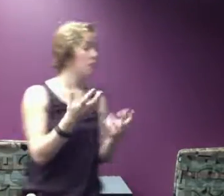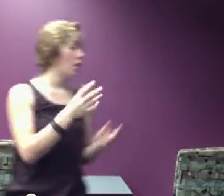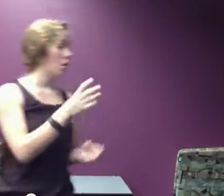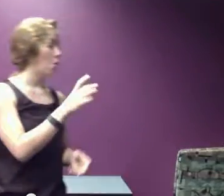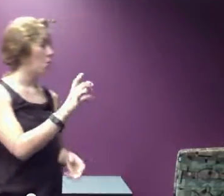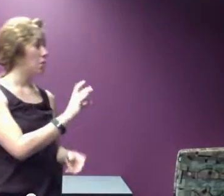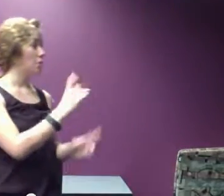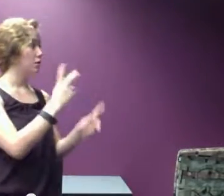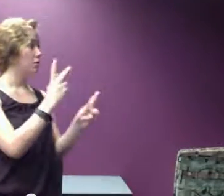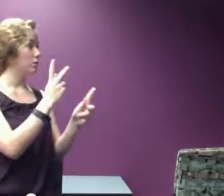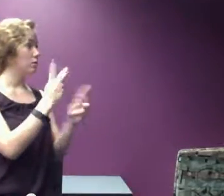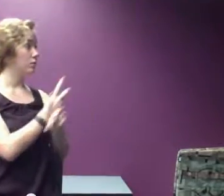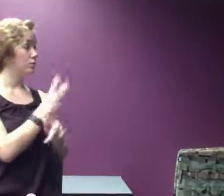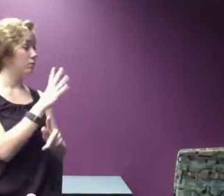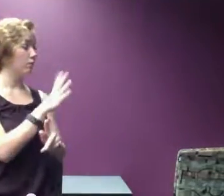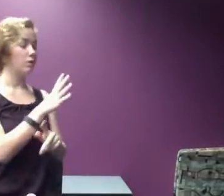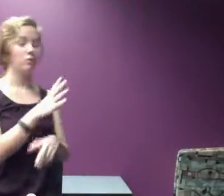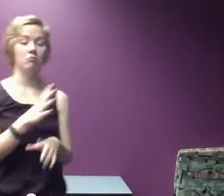So what do we do now?